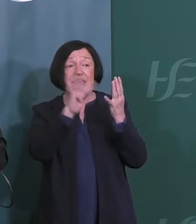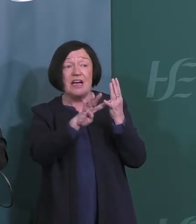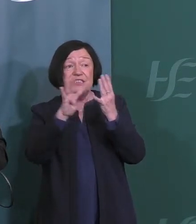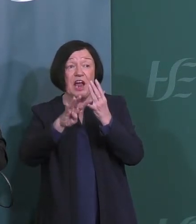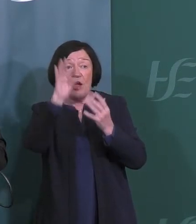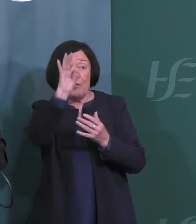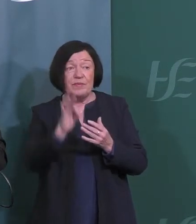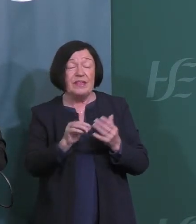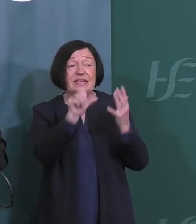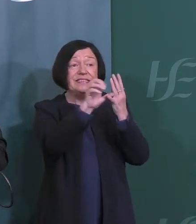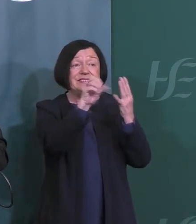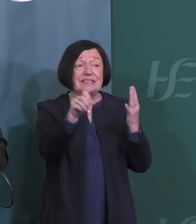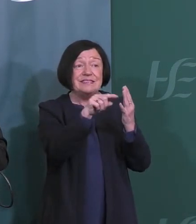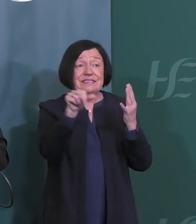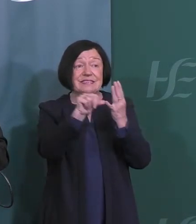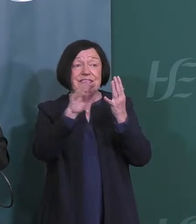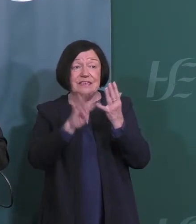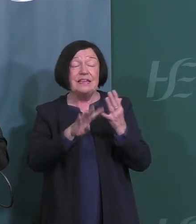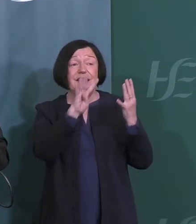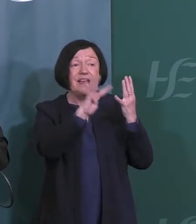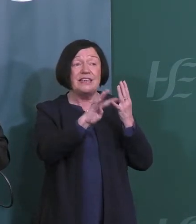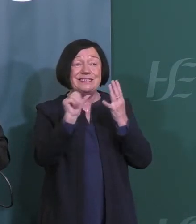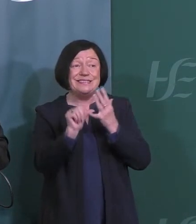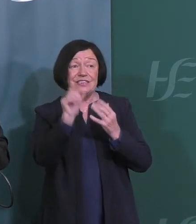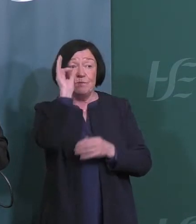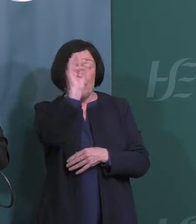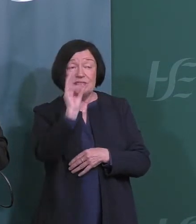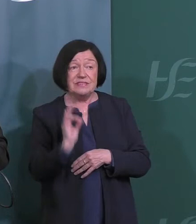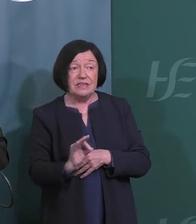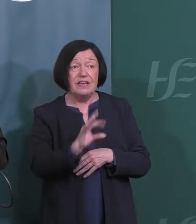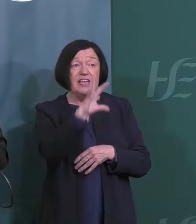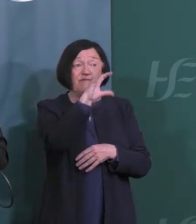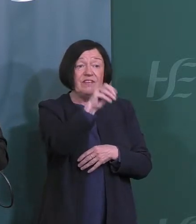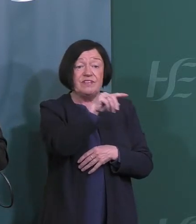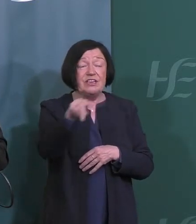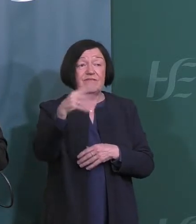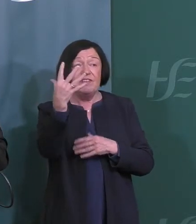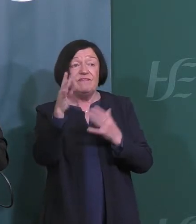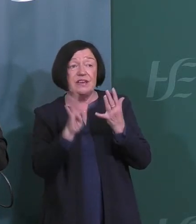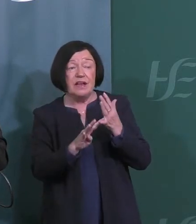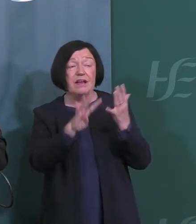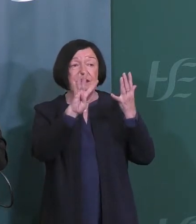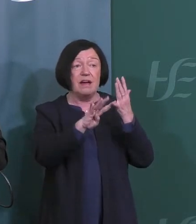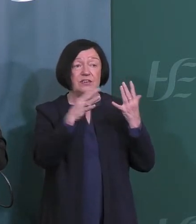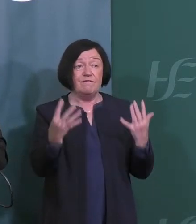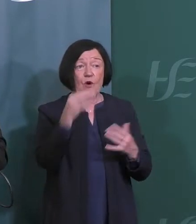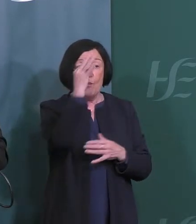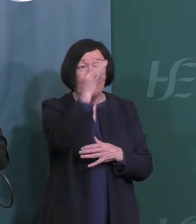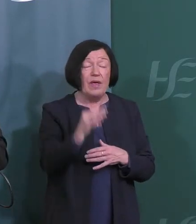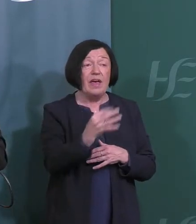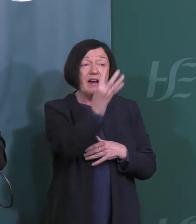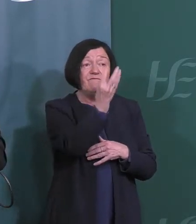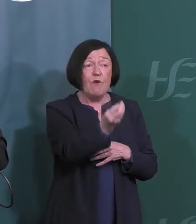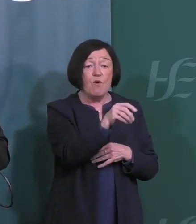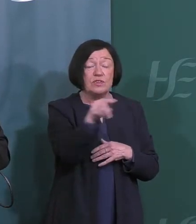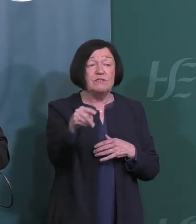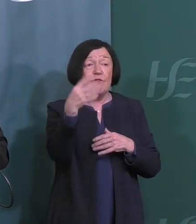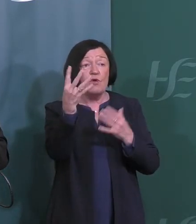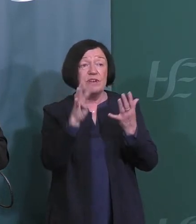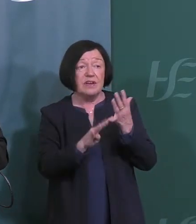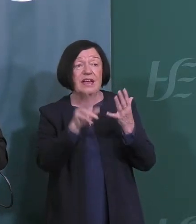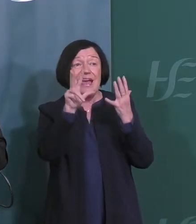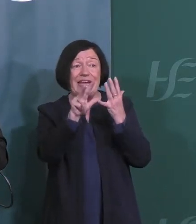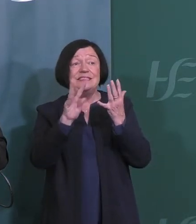99%. 60 to 69, 96%. 50 to 59, 94%. And 40 to 49